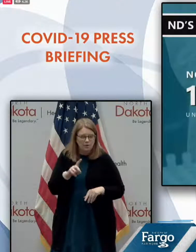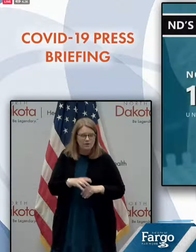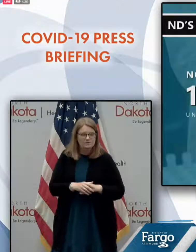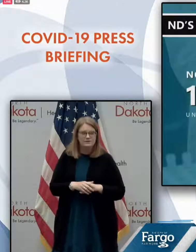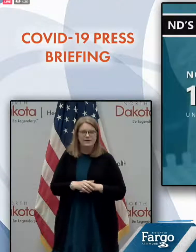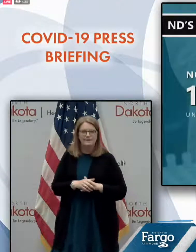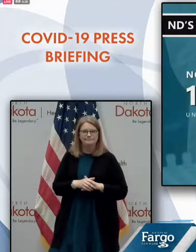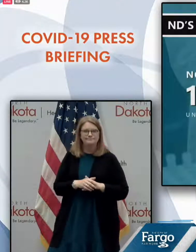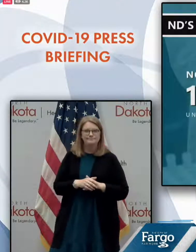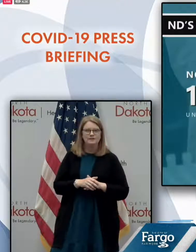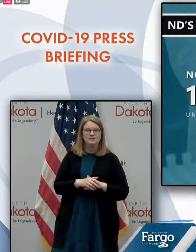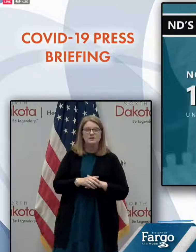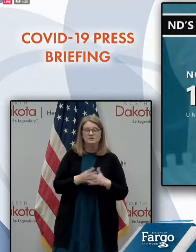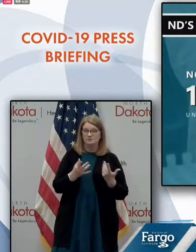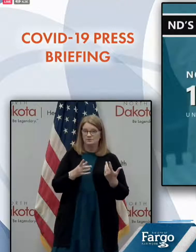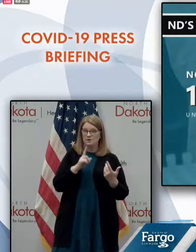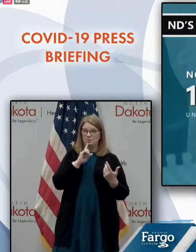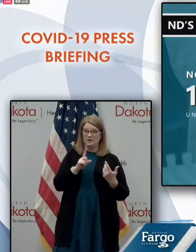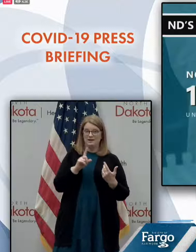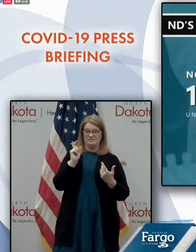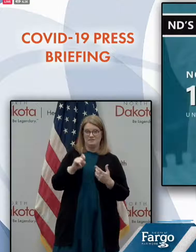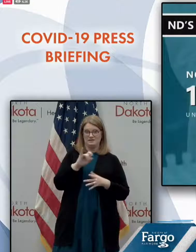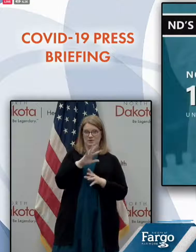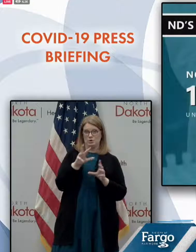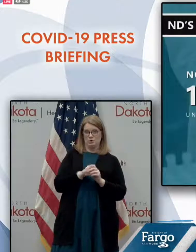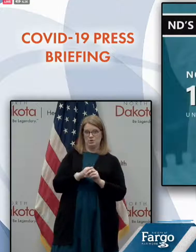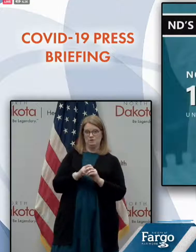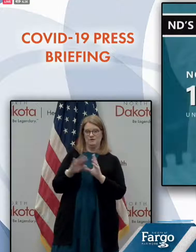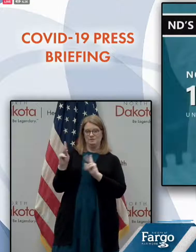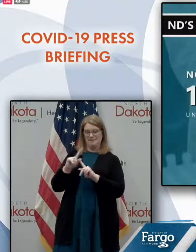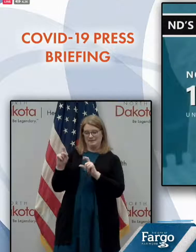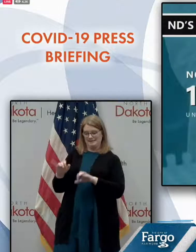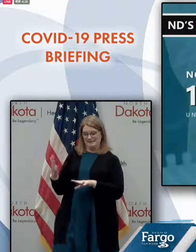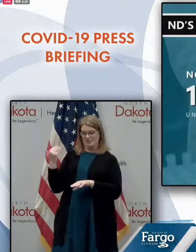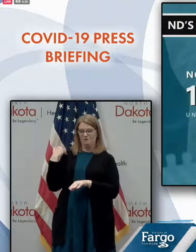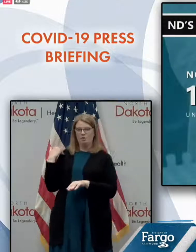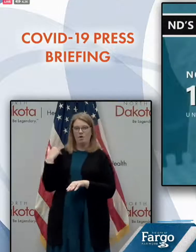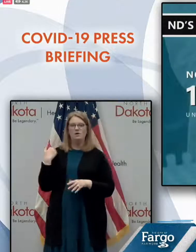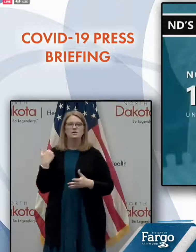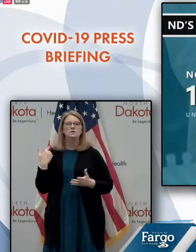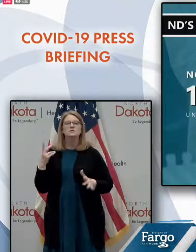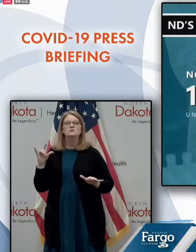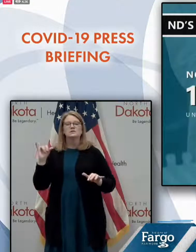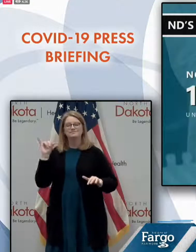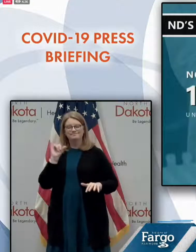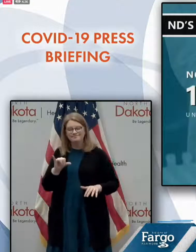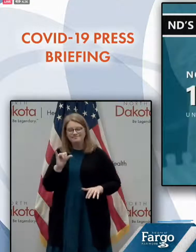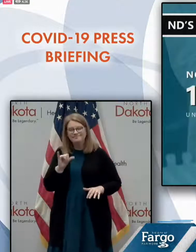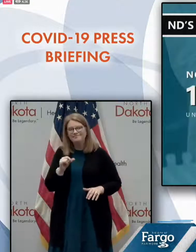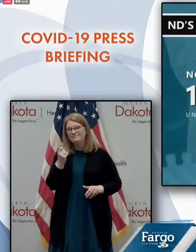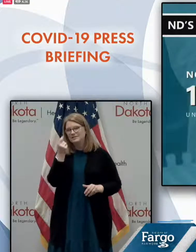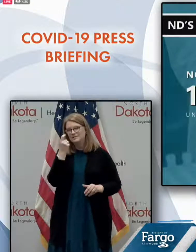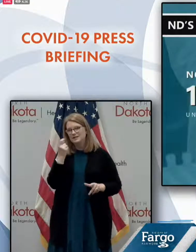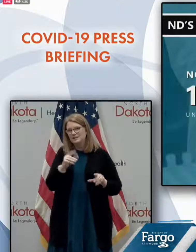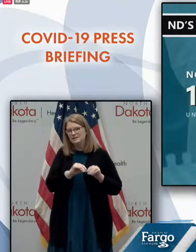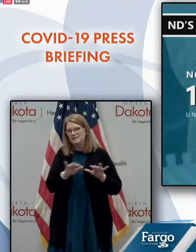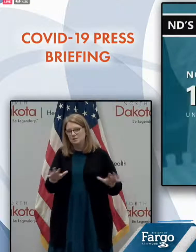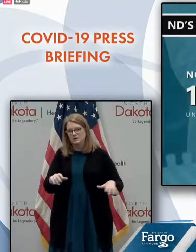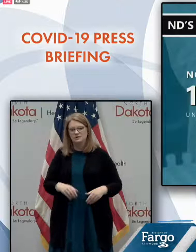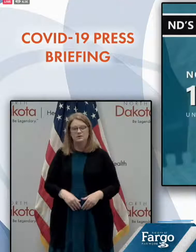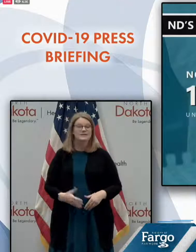to include on our point prevalence people that have been tested before to help us understand the spread. In this past week